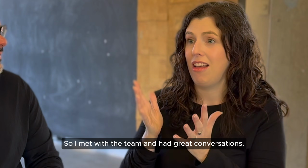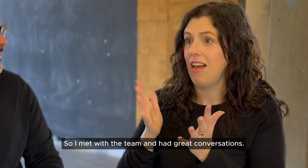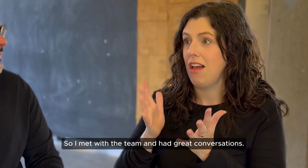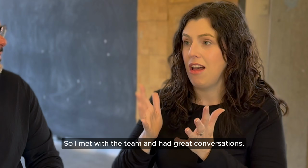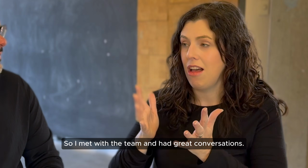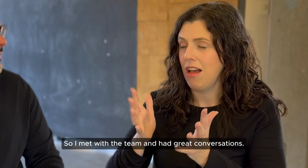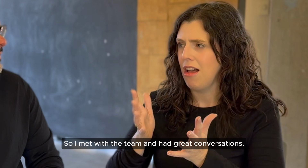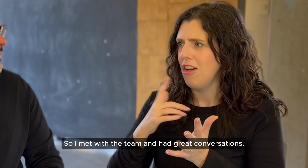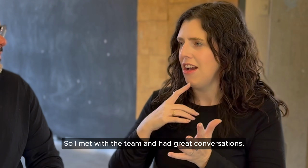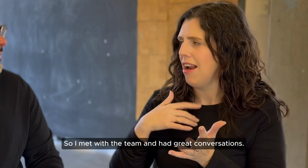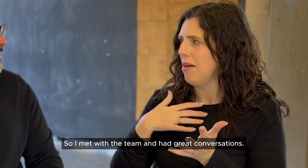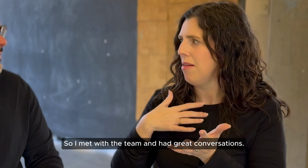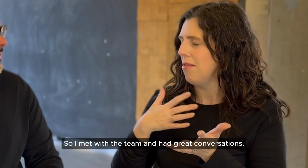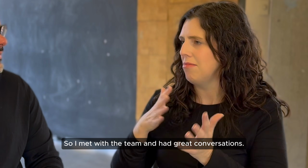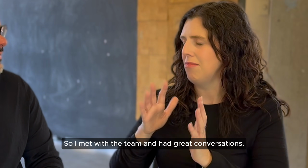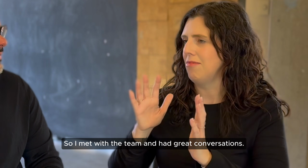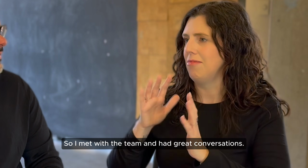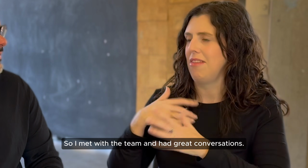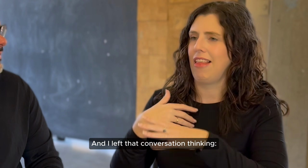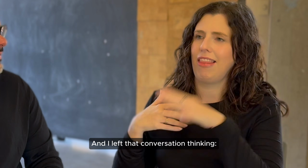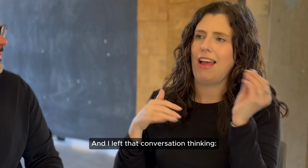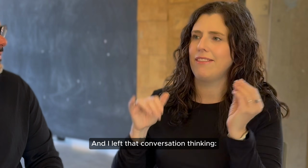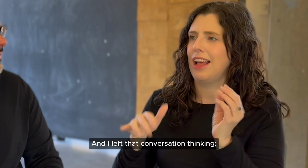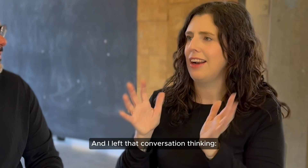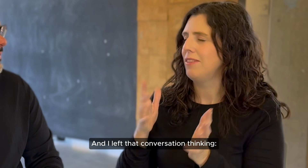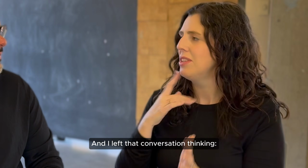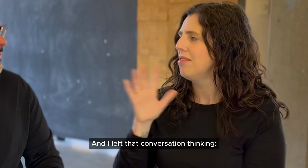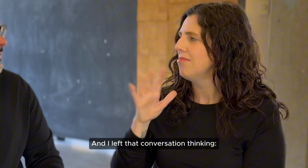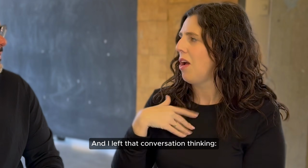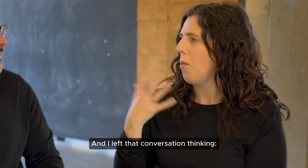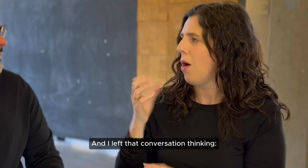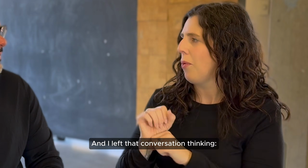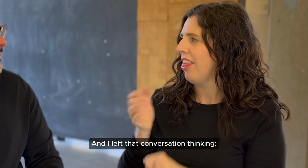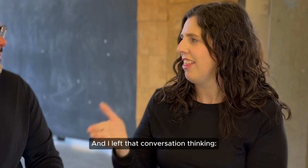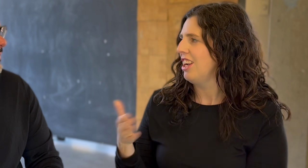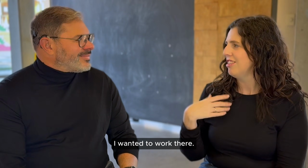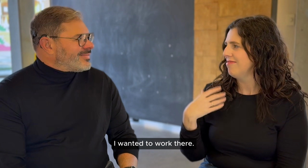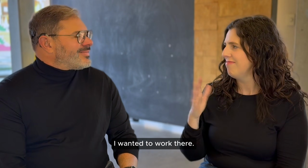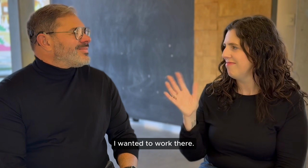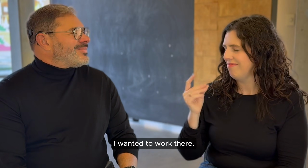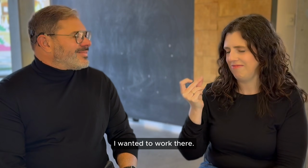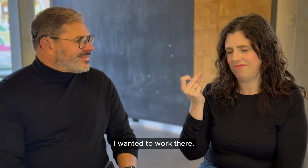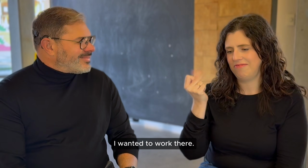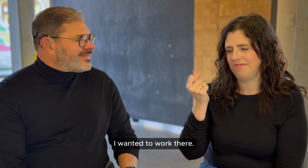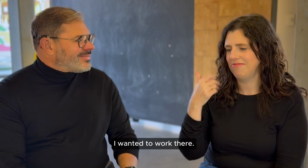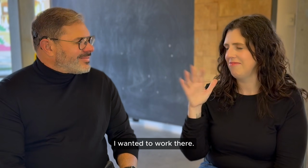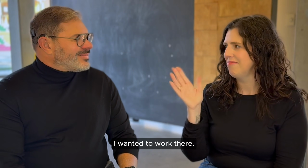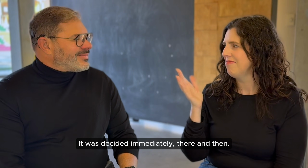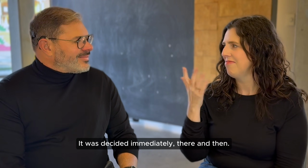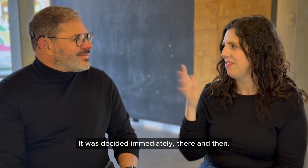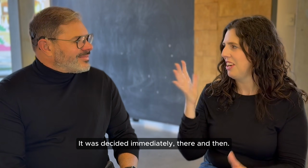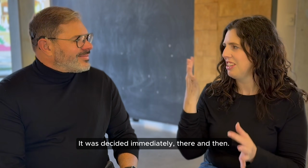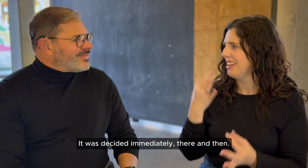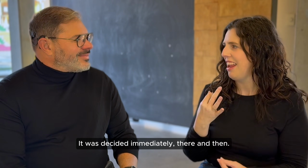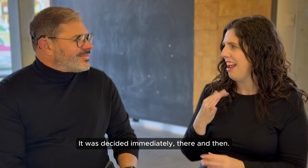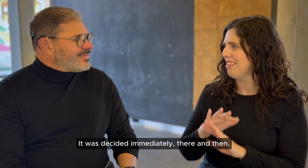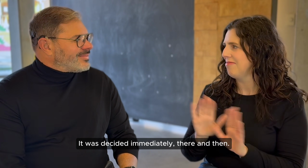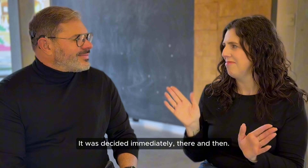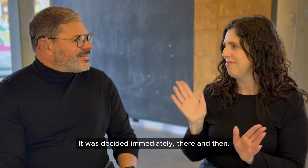and had great conversations. And I left that conversation thinking, I want to work there. Immediately. It was decided then and